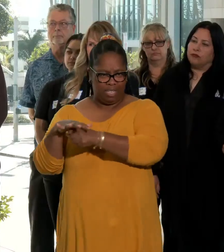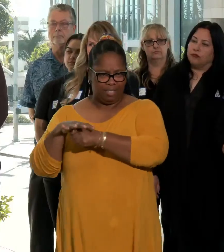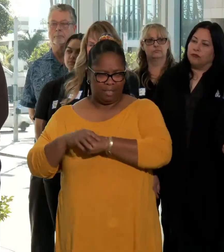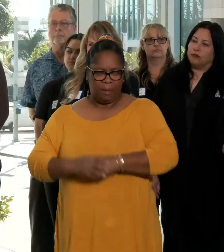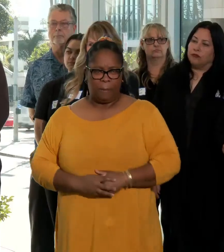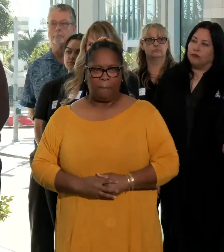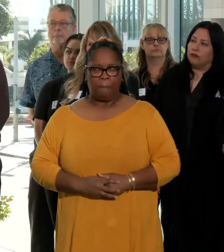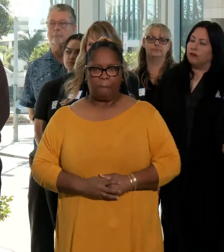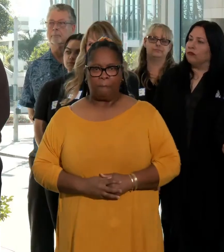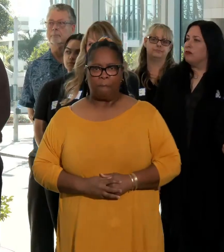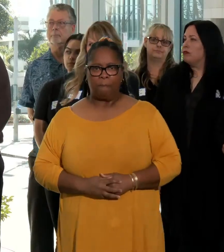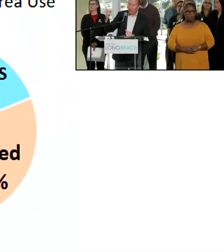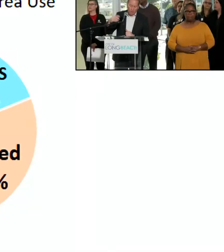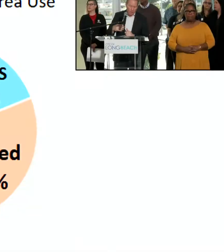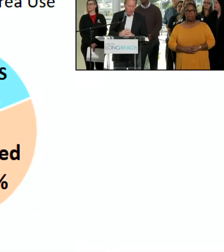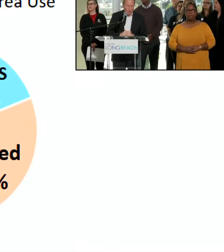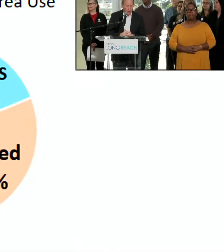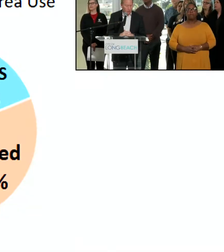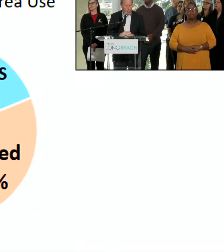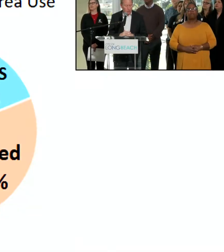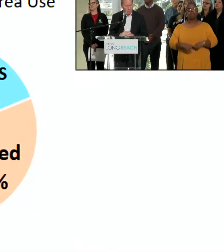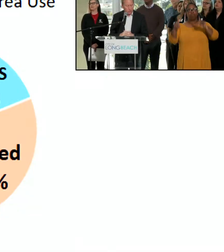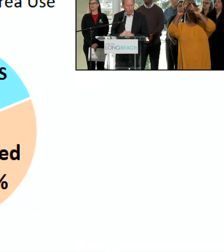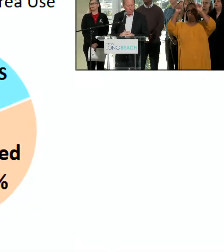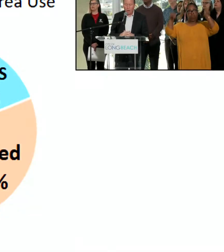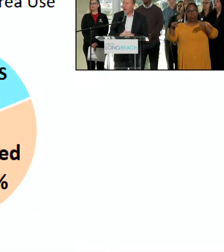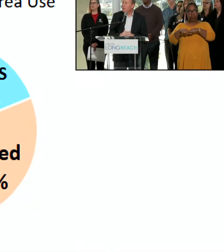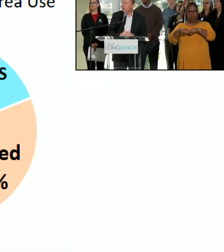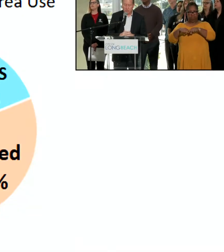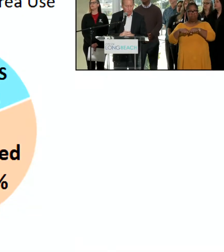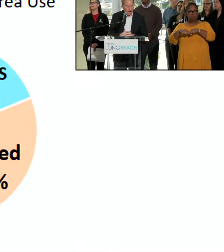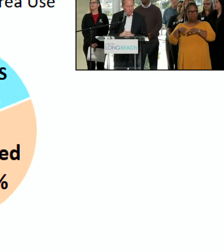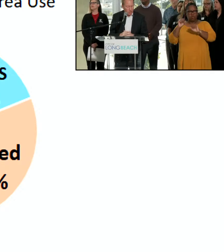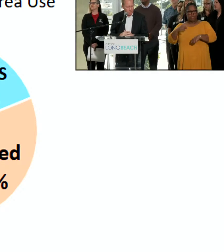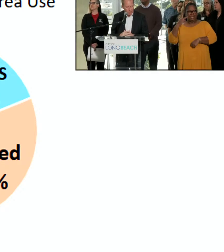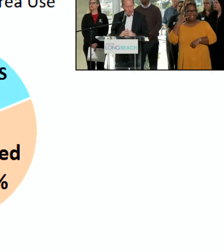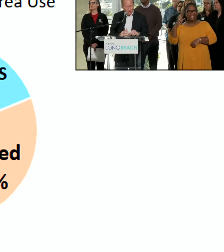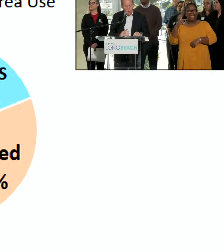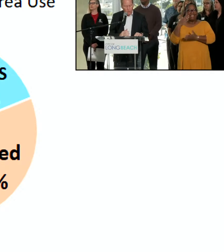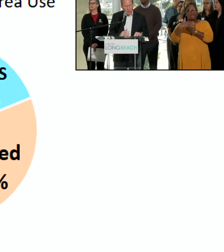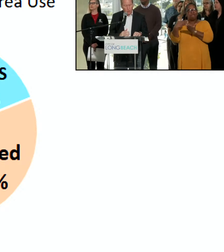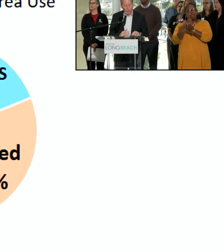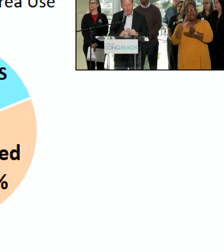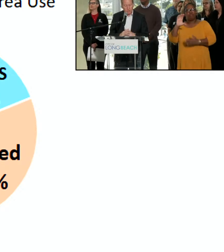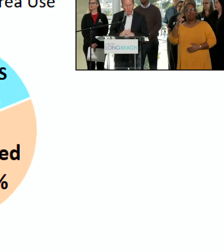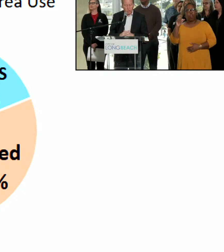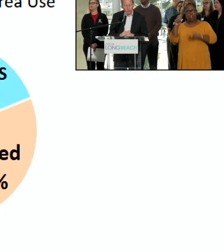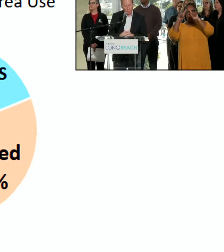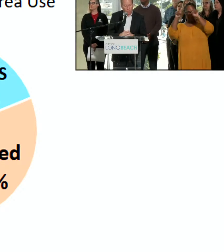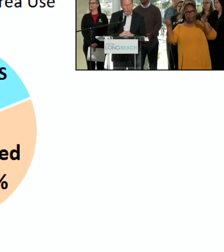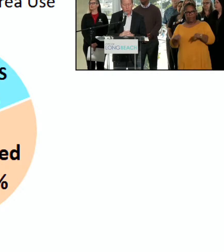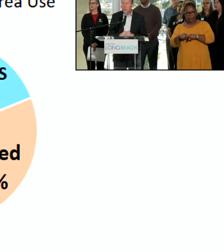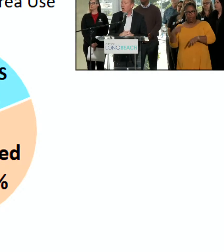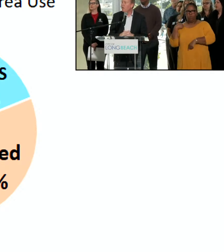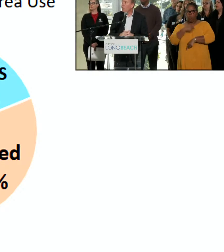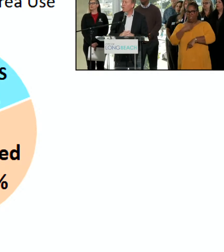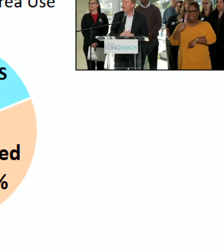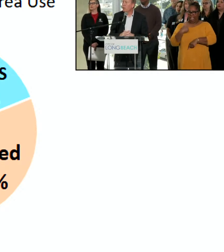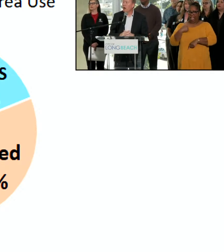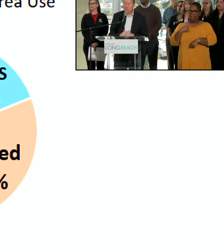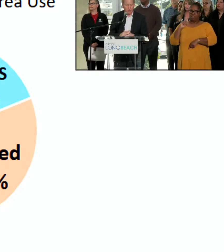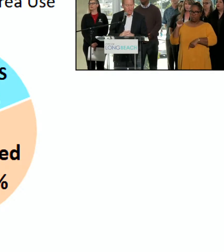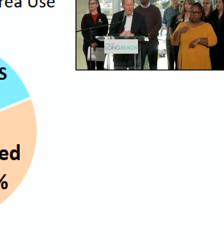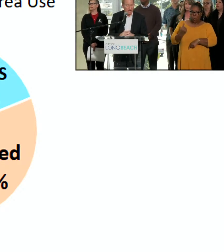We'll have up here on our screen, you can see a pie chart We have sole control and use of